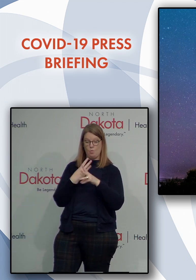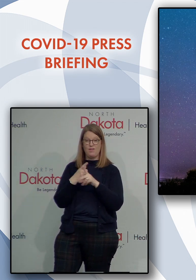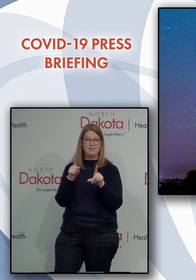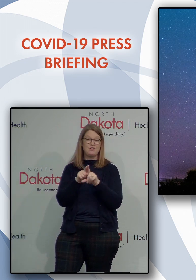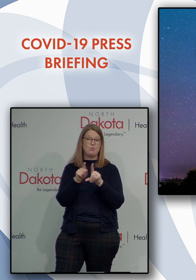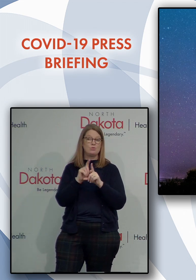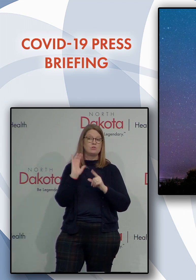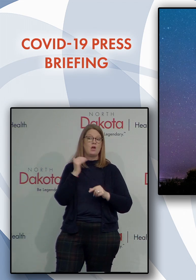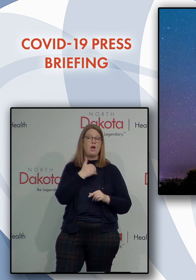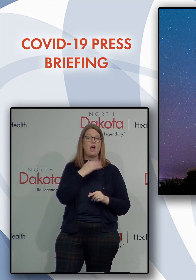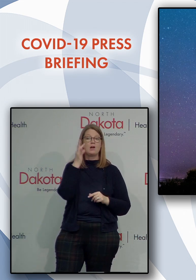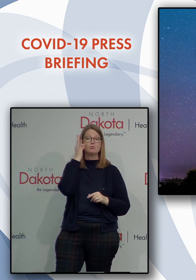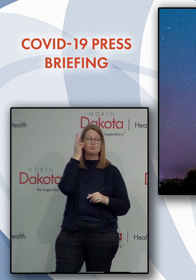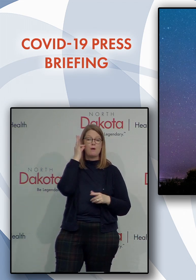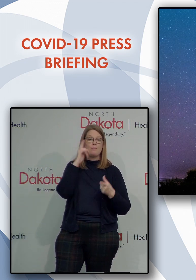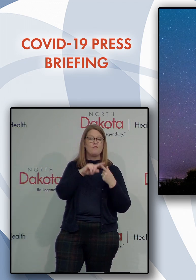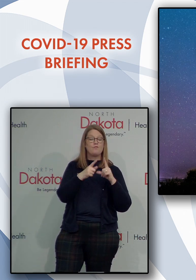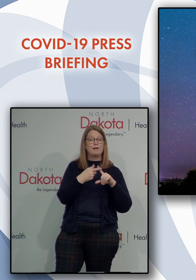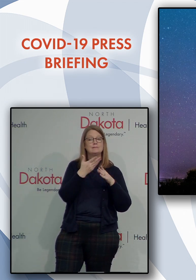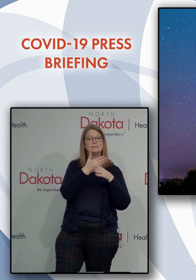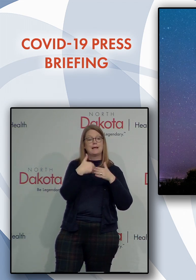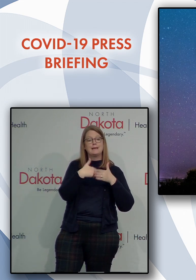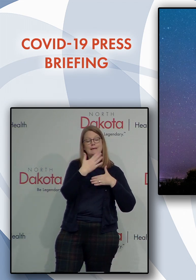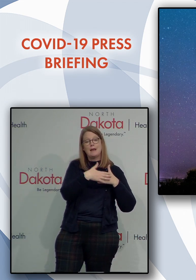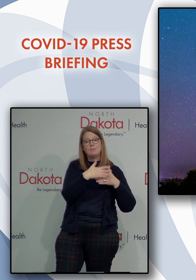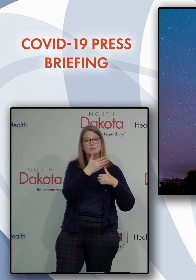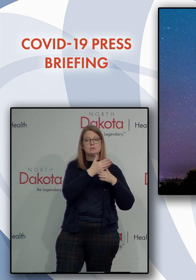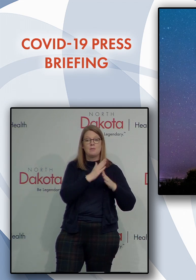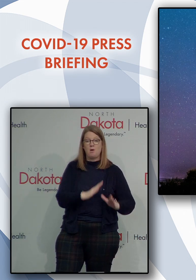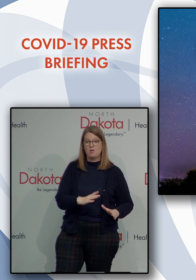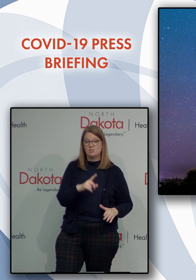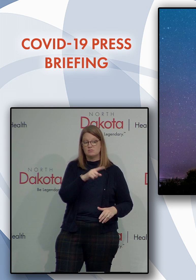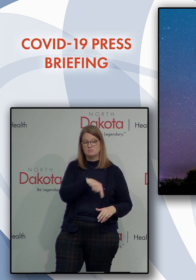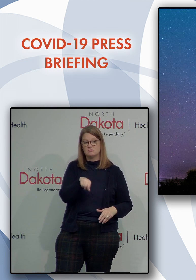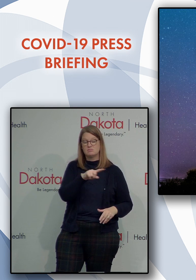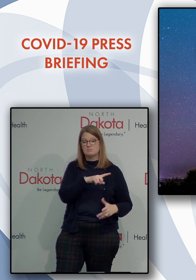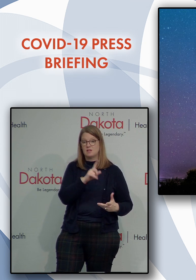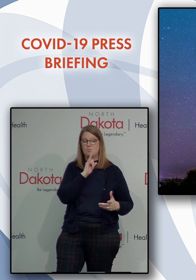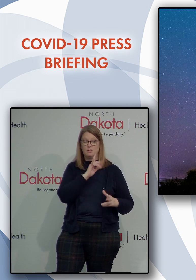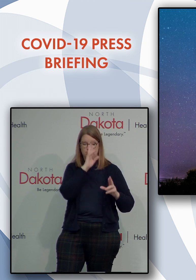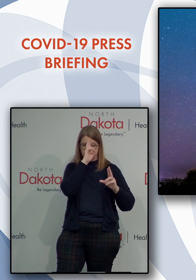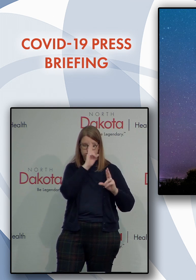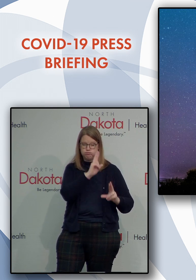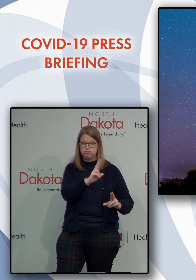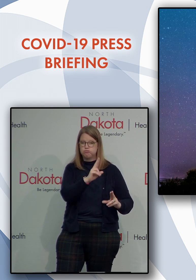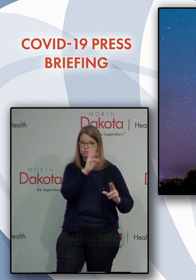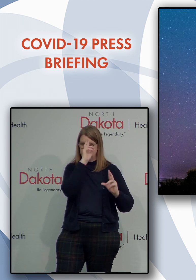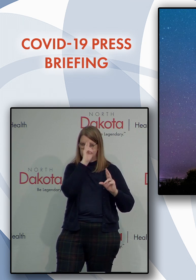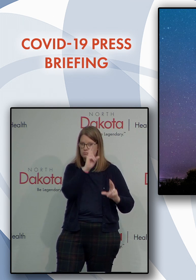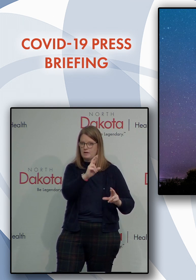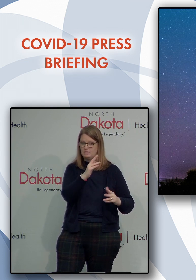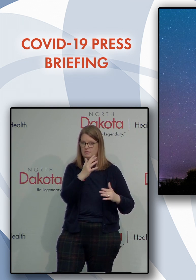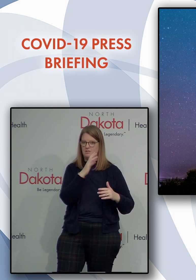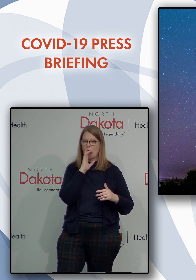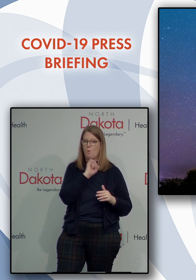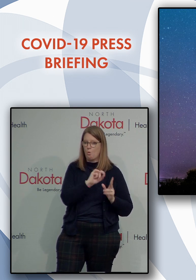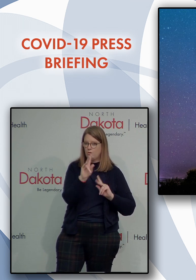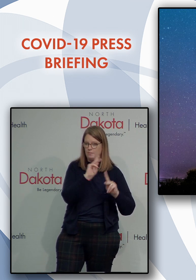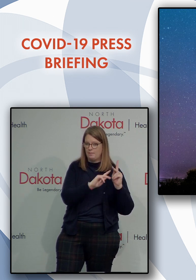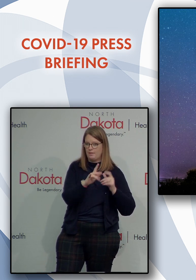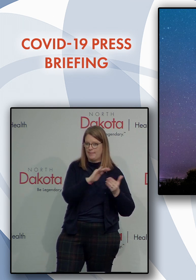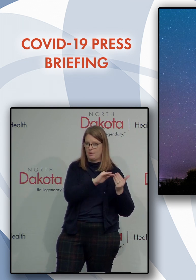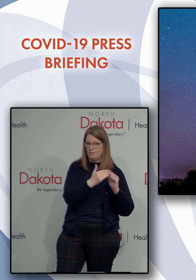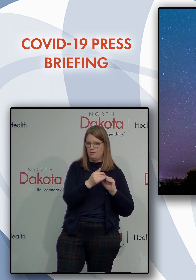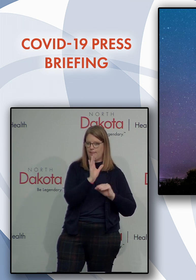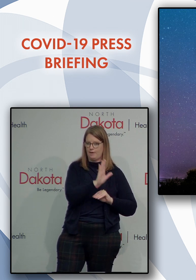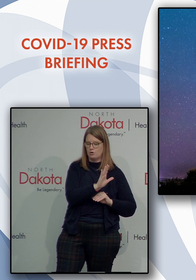tribal friends and neighbors and partners that here in our state have a deep culture of respecting their elders, and I think we can learn from that as well.